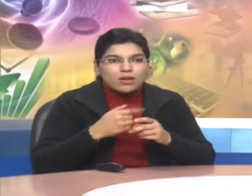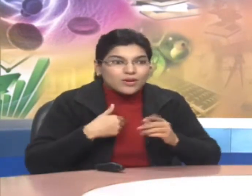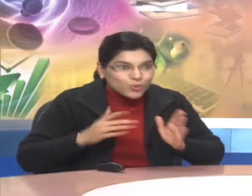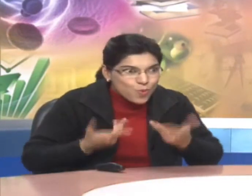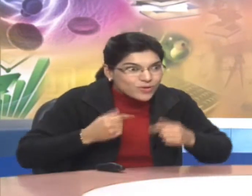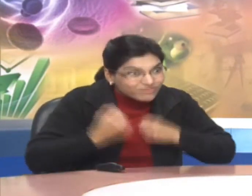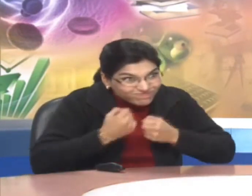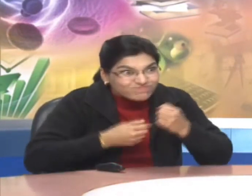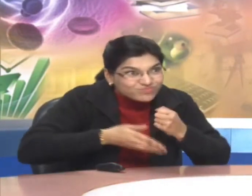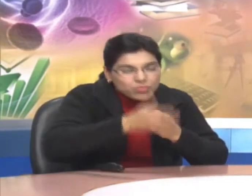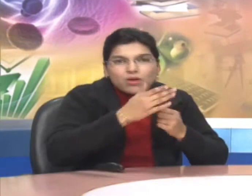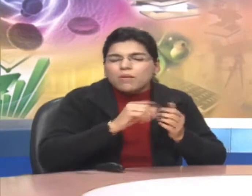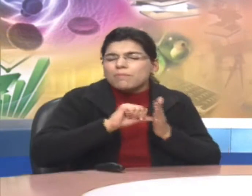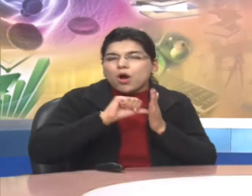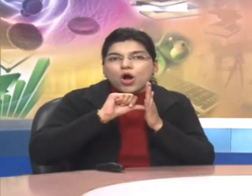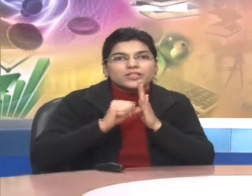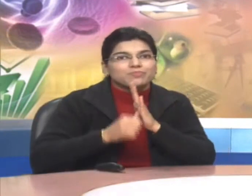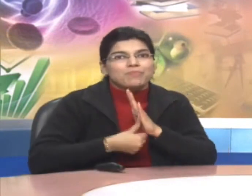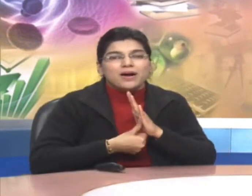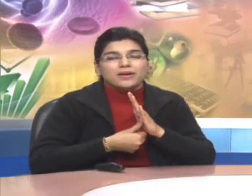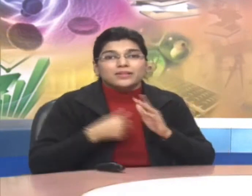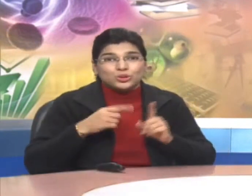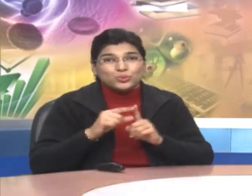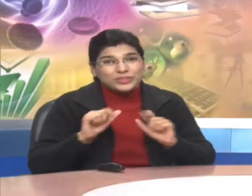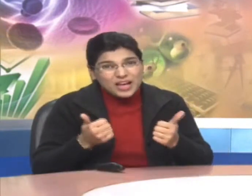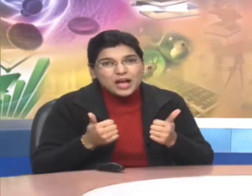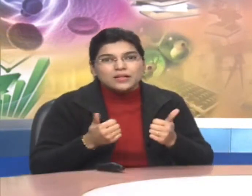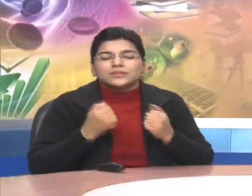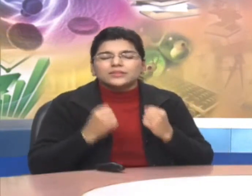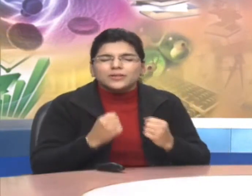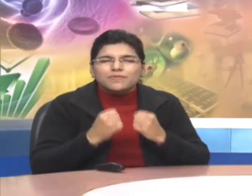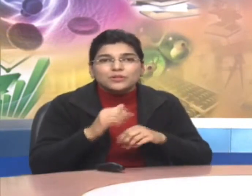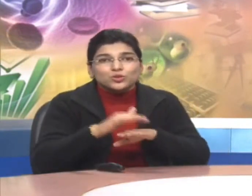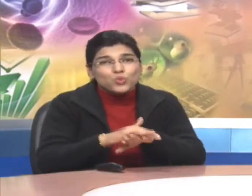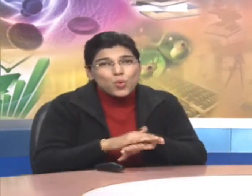as fast as his wounded leg would carry him.